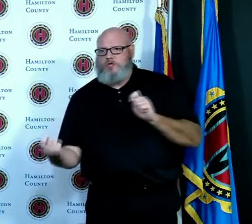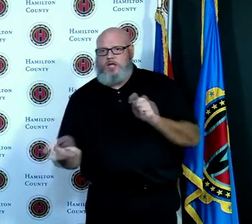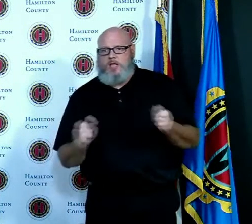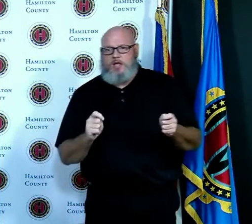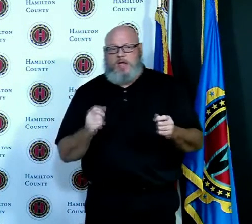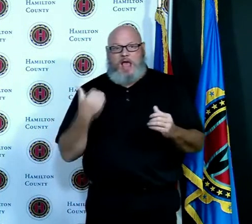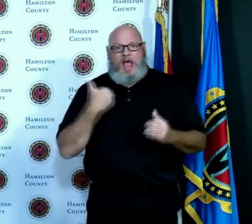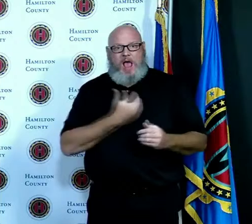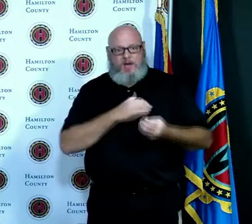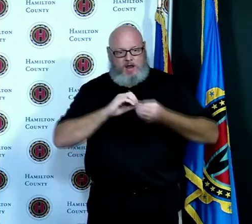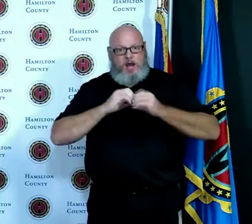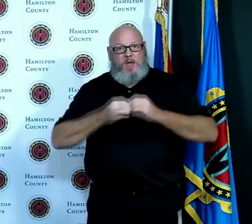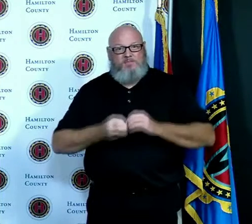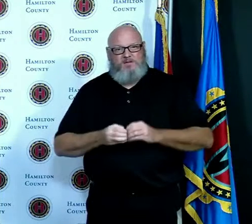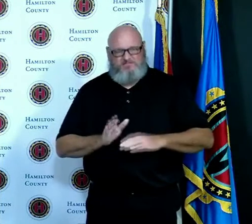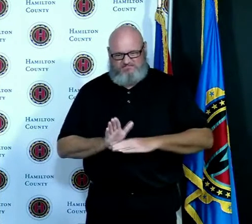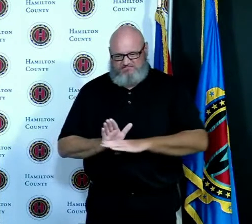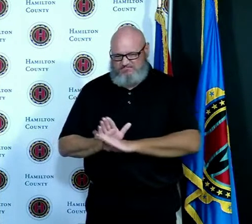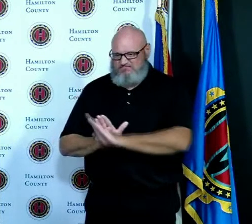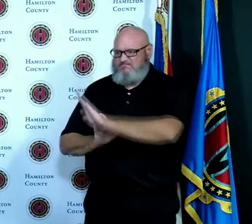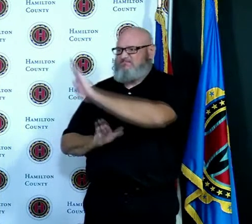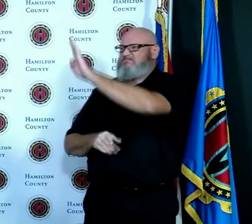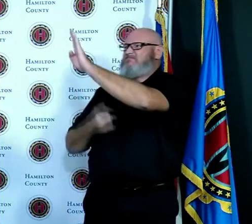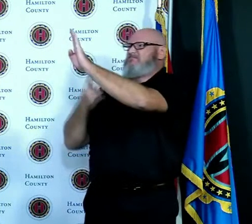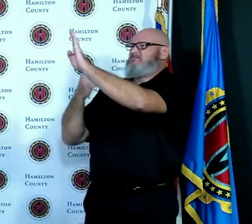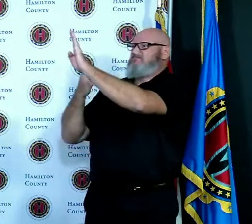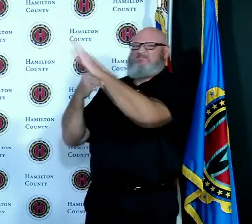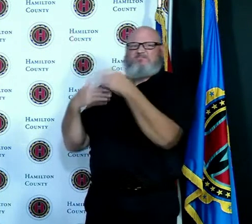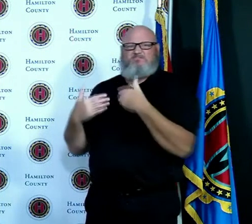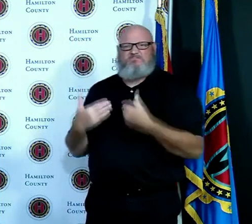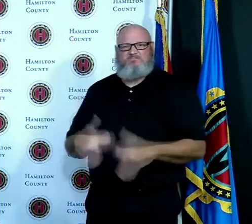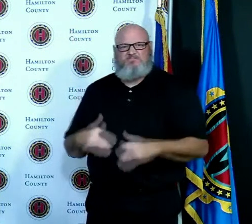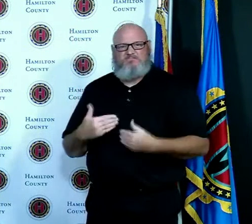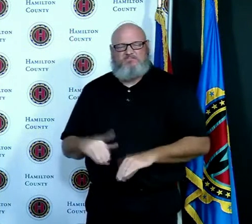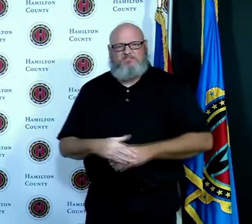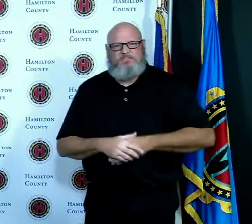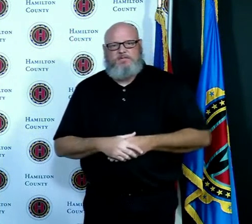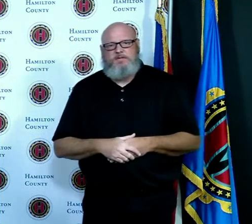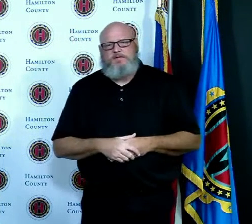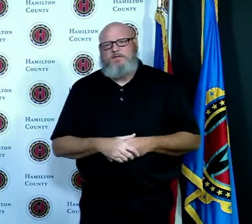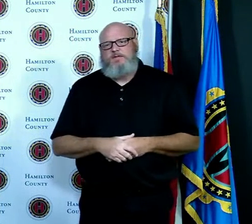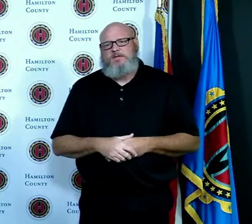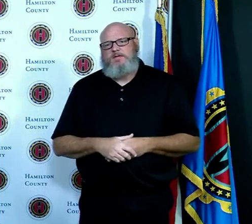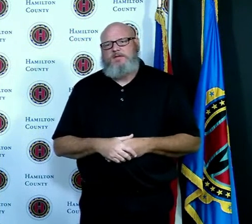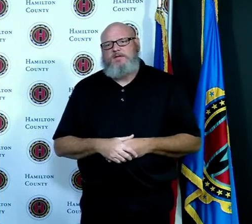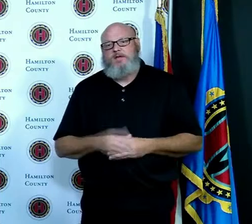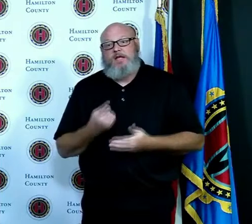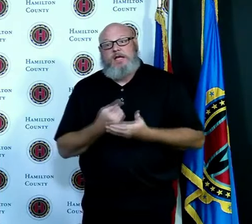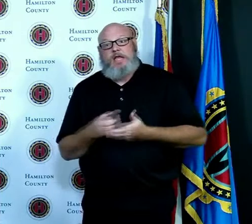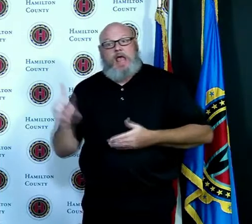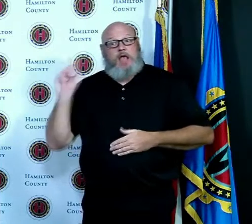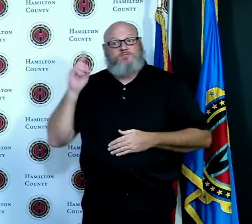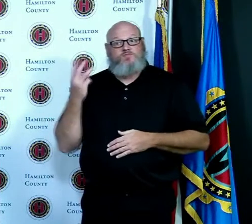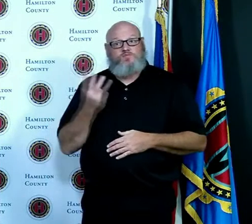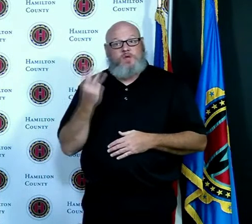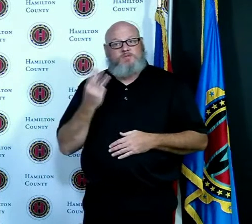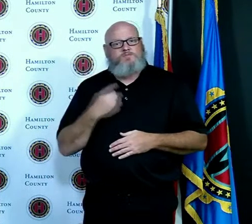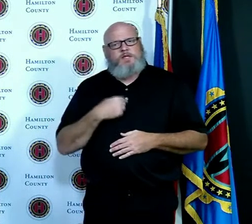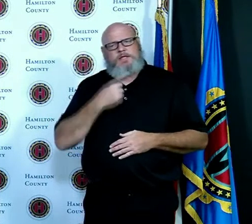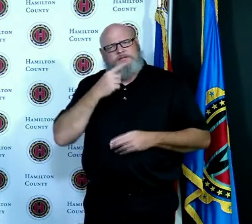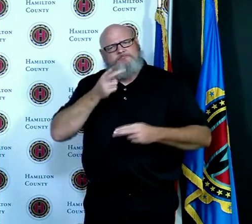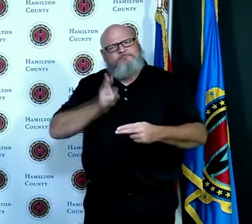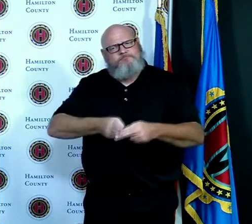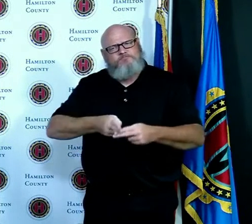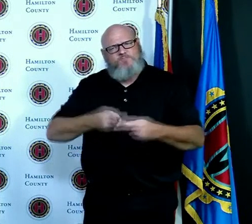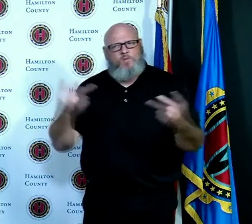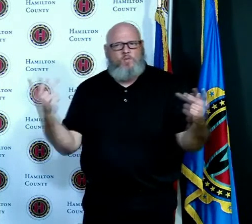focus. Last week, I was on record saying that we had our worst day on record, and I was sharing that we had 175 cases in one day. That's just my